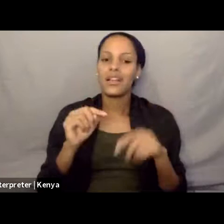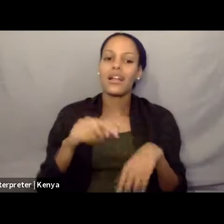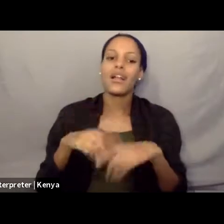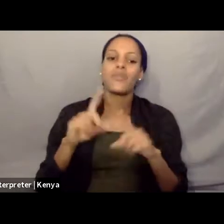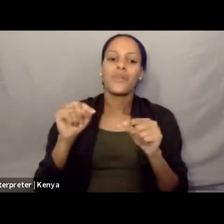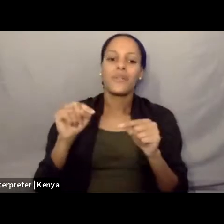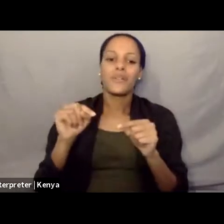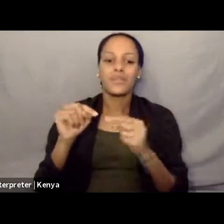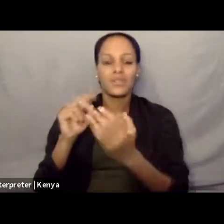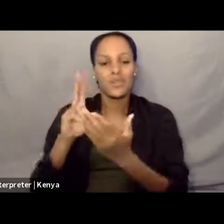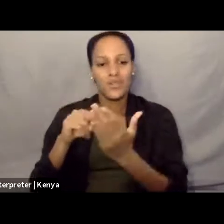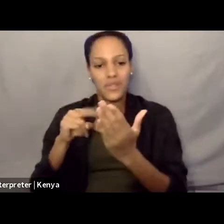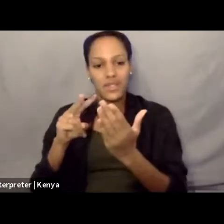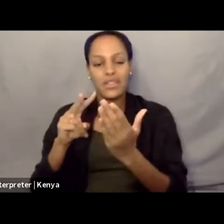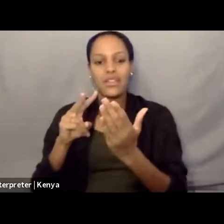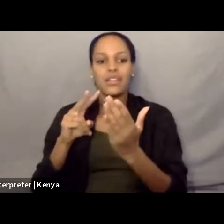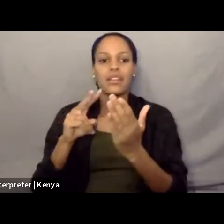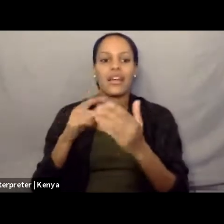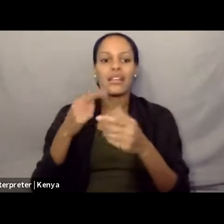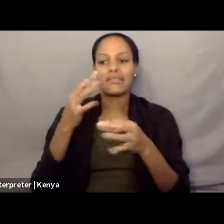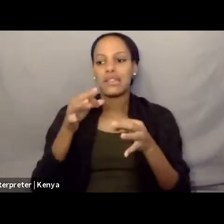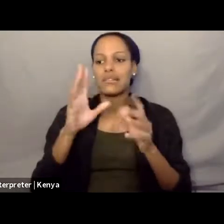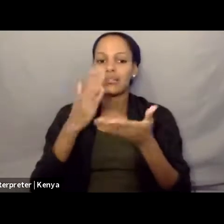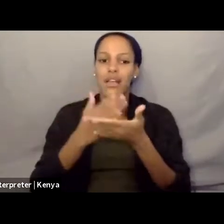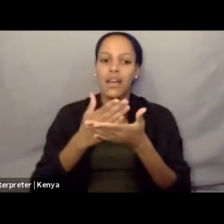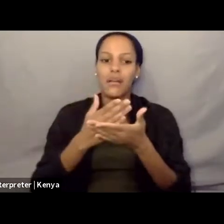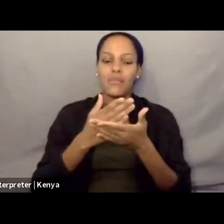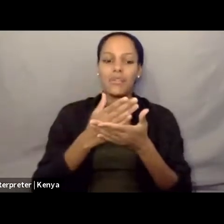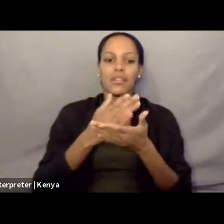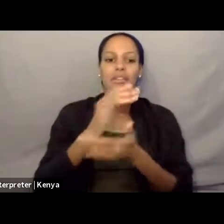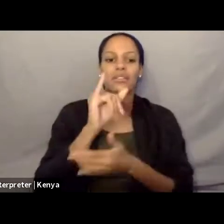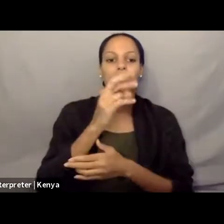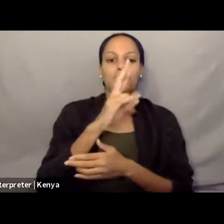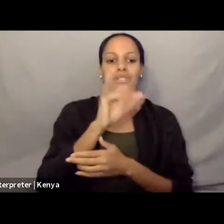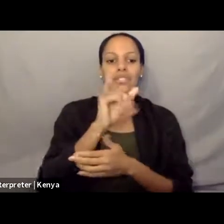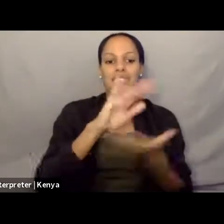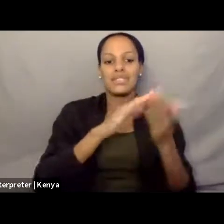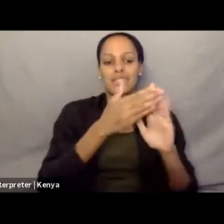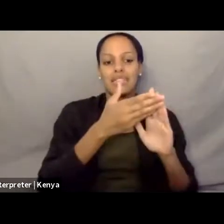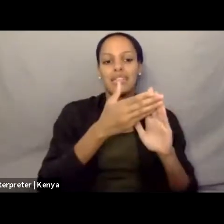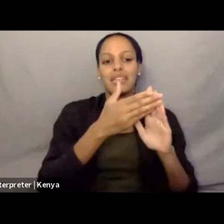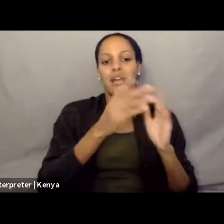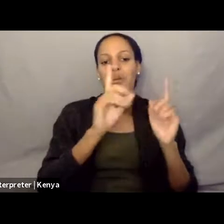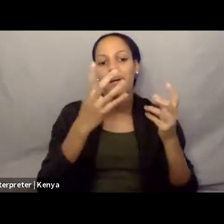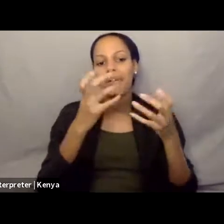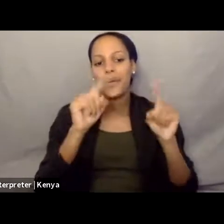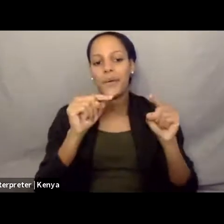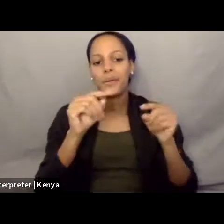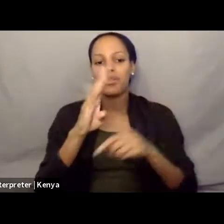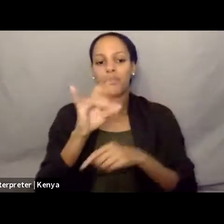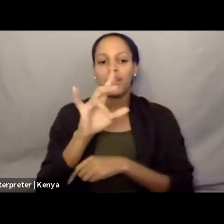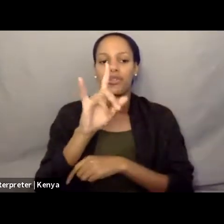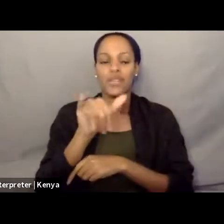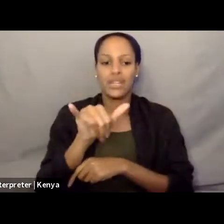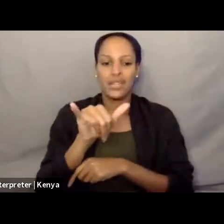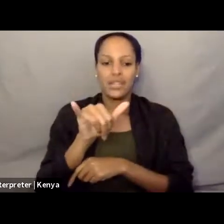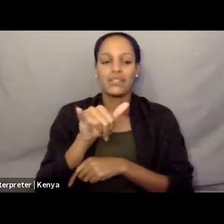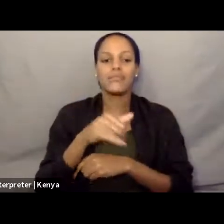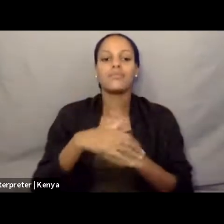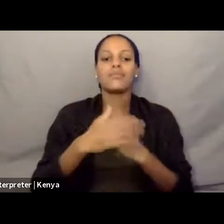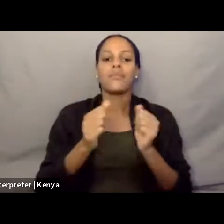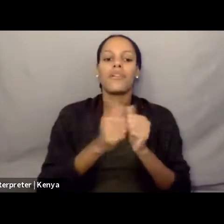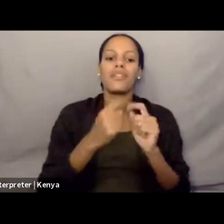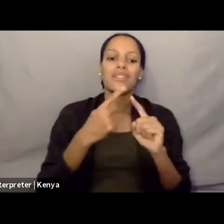reading and decided to stop in Jersey City at a bakery on Jersey Avenue called Shop au Pain, with croissants